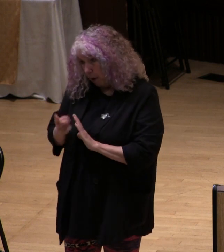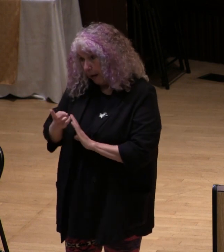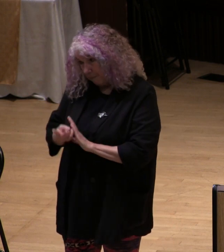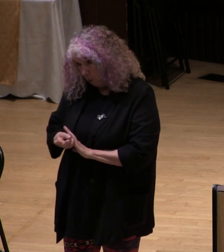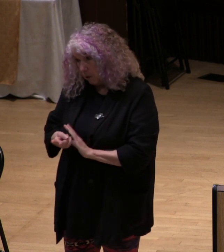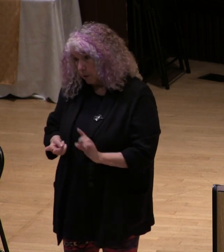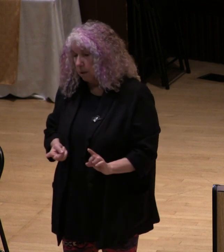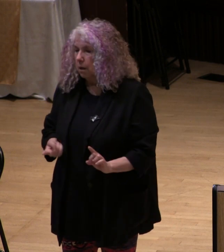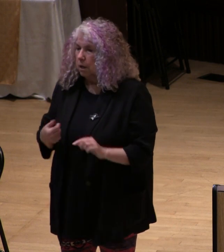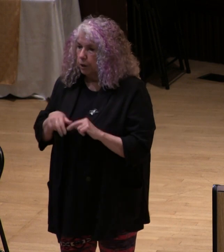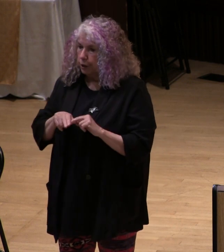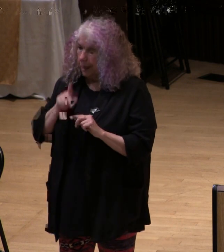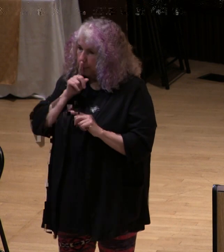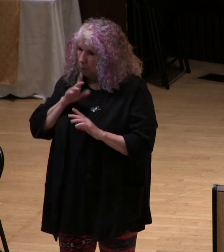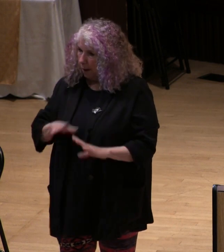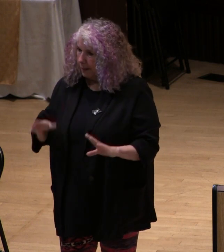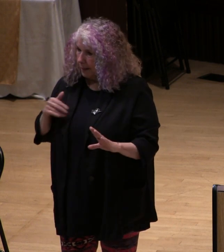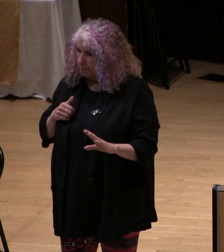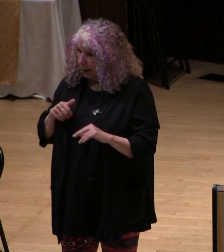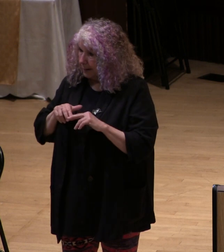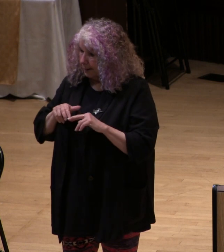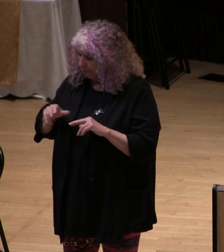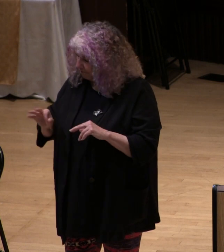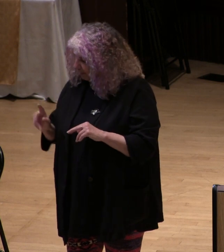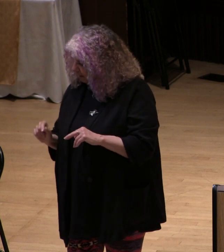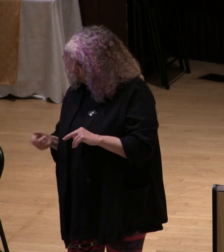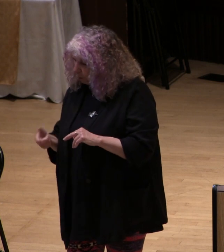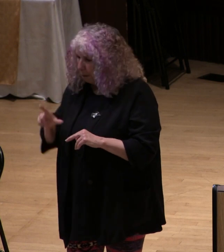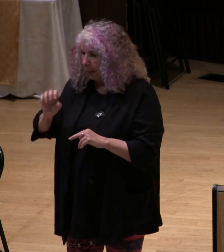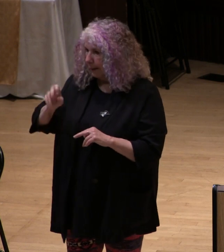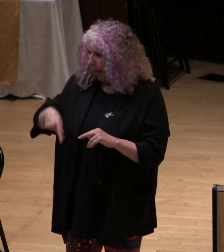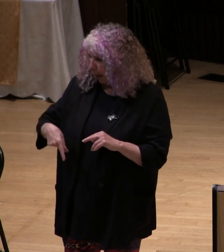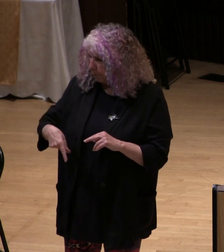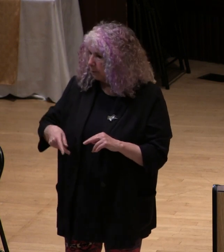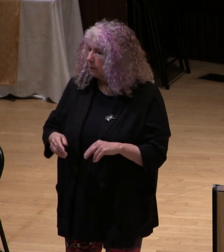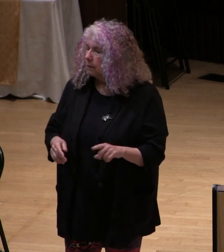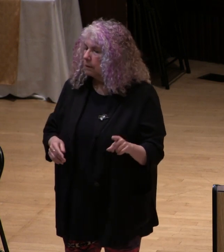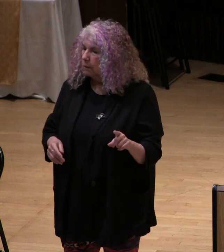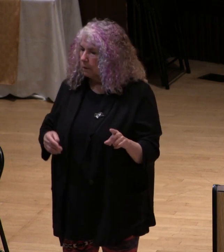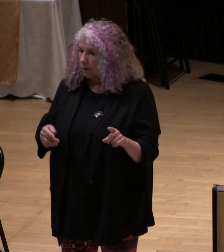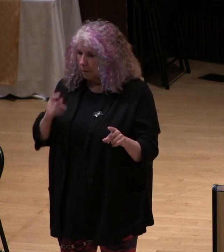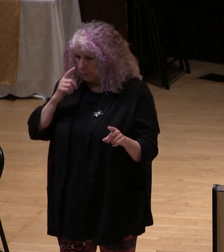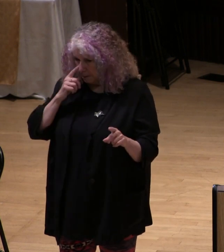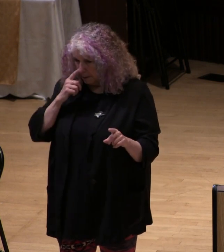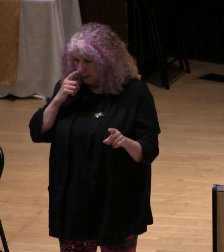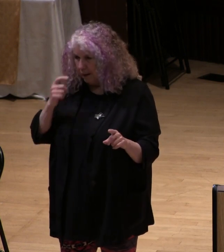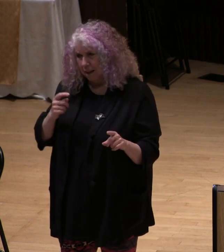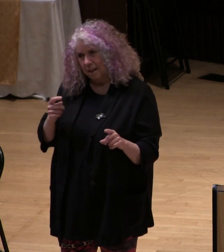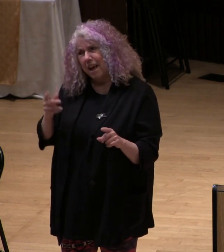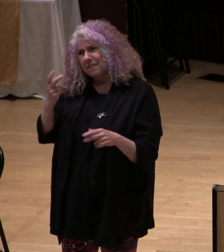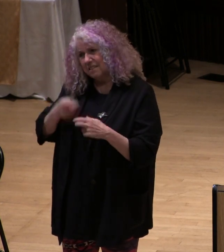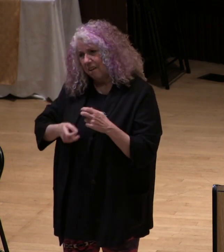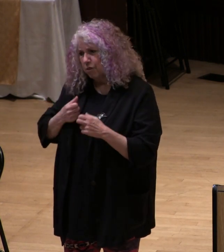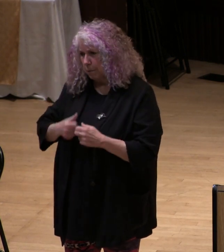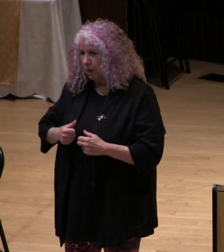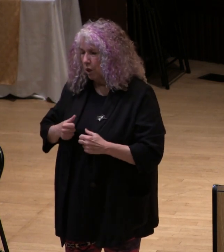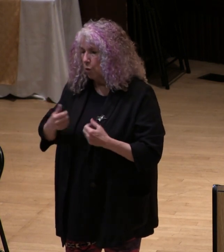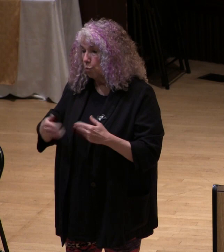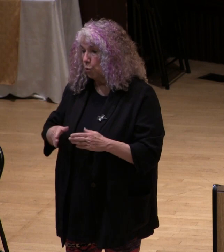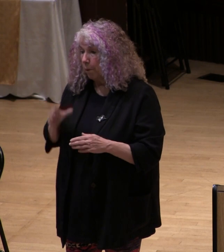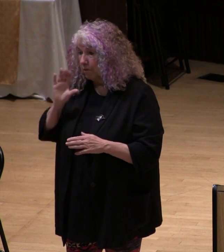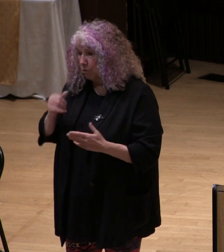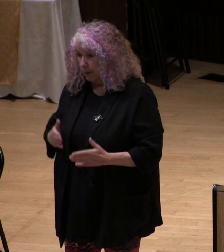half, she sat quietly at my feet and in my lap, content to be in a room of strangers,